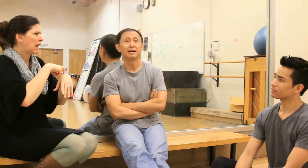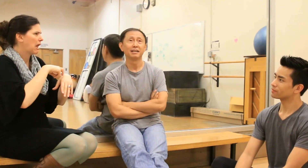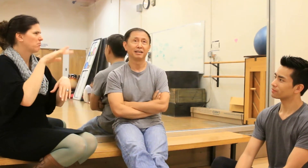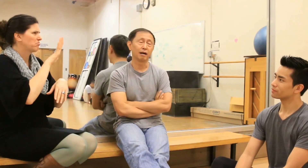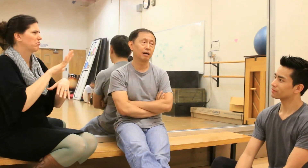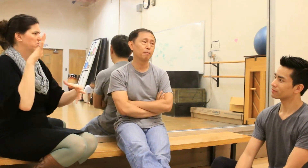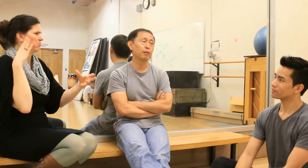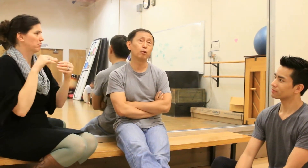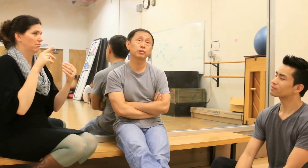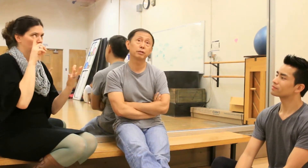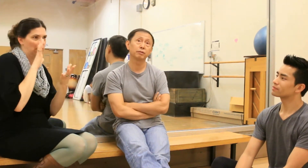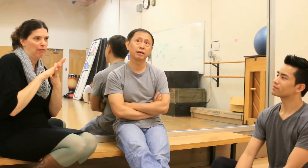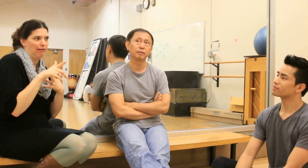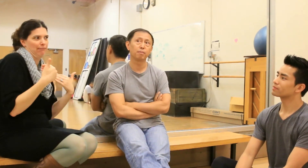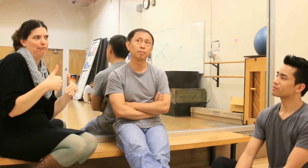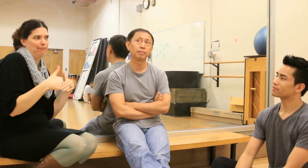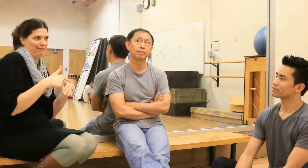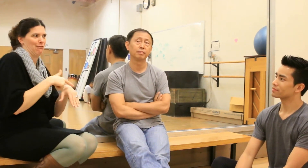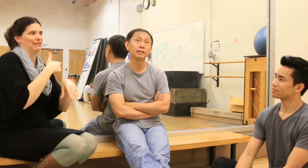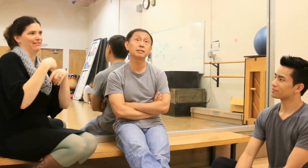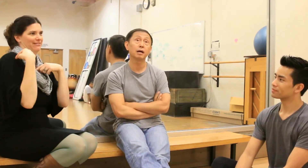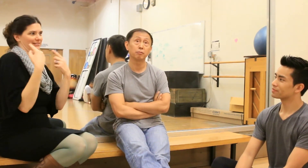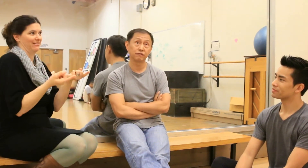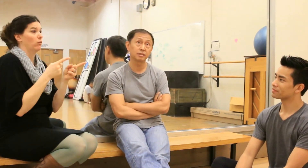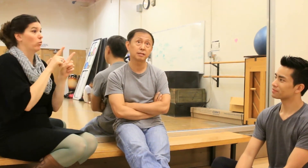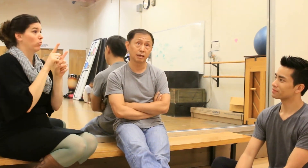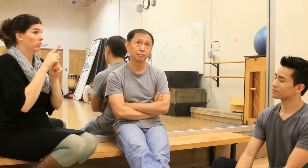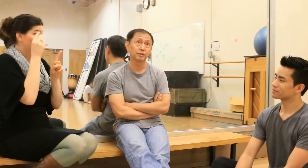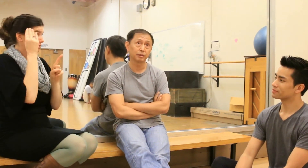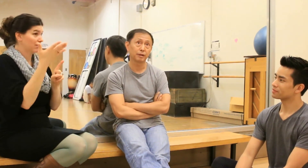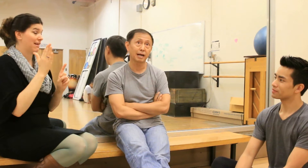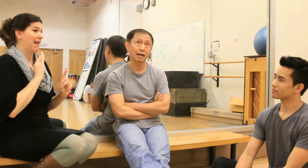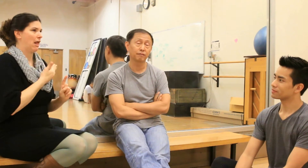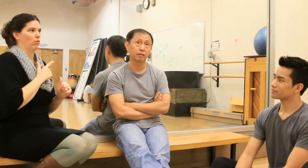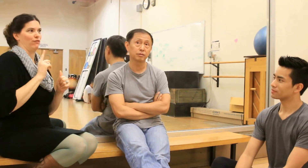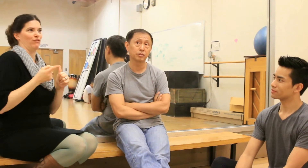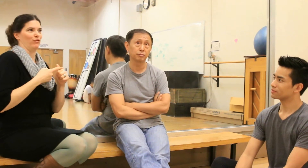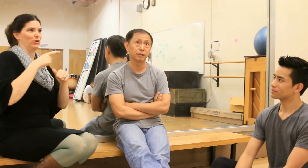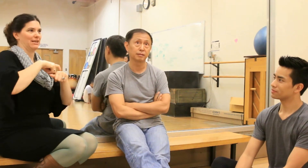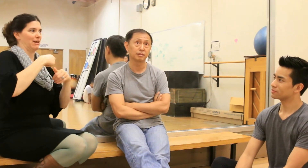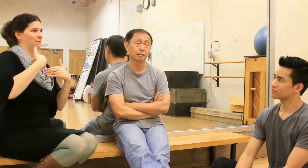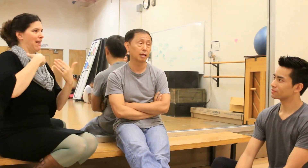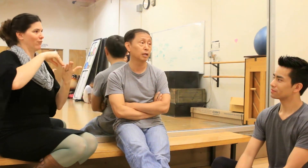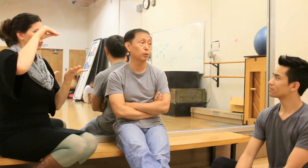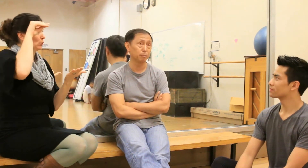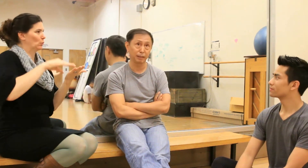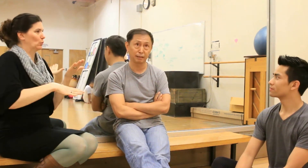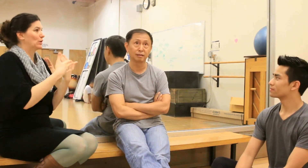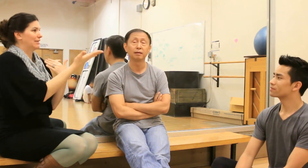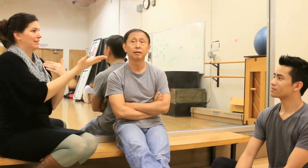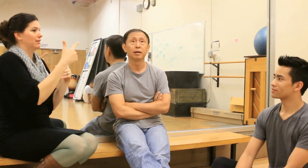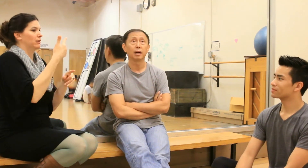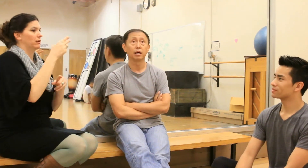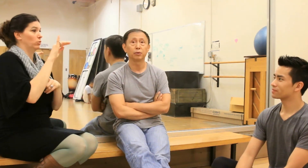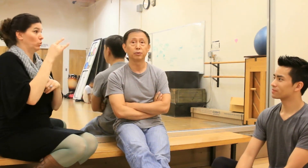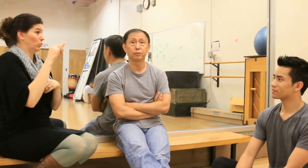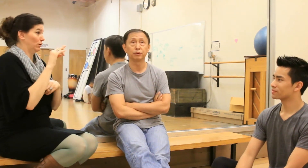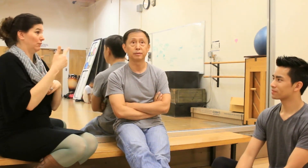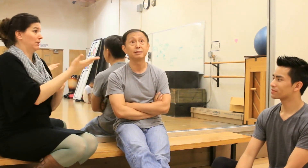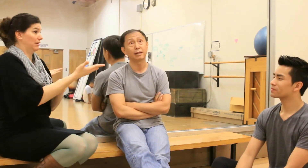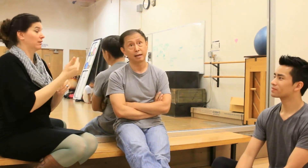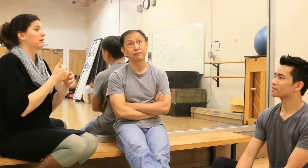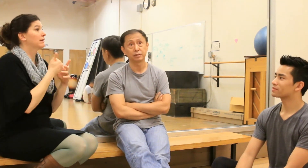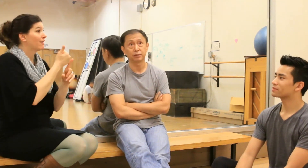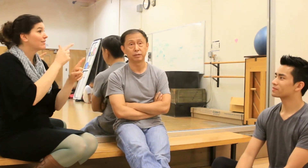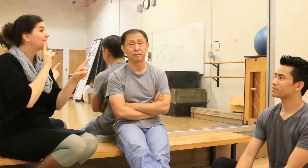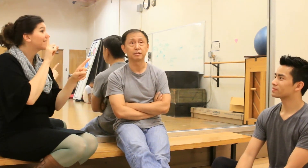it? Yeah. Also, this is our first time, so have the students weeping, who